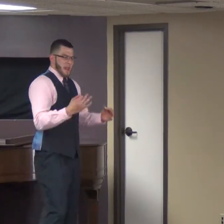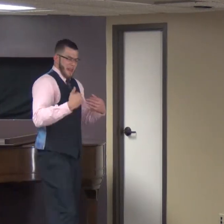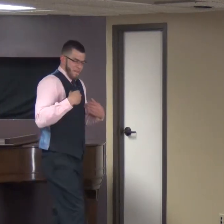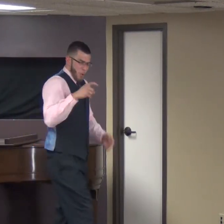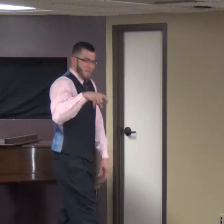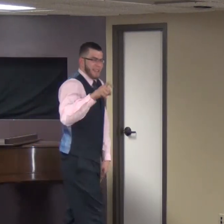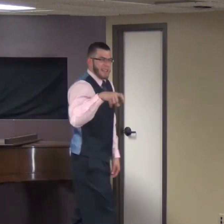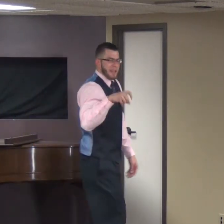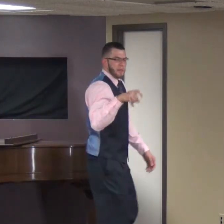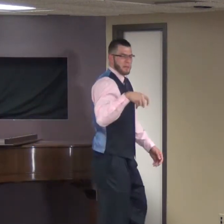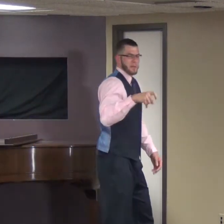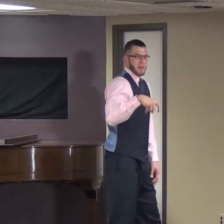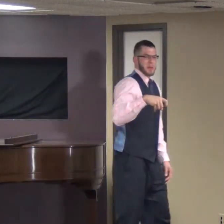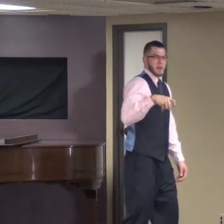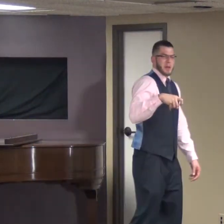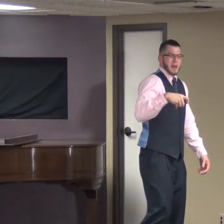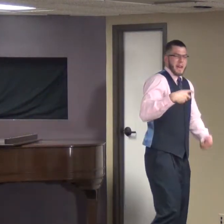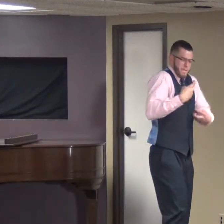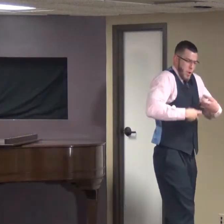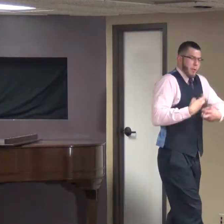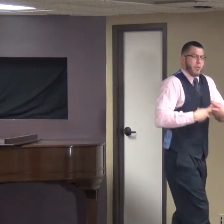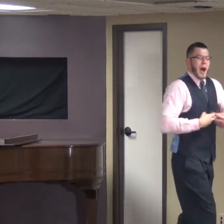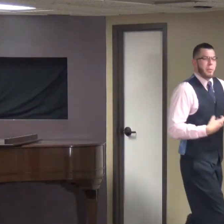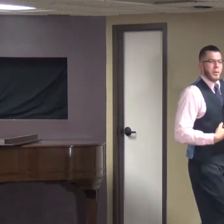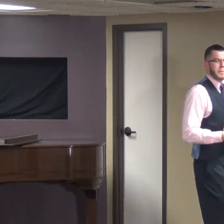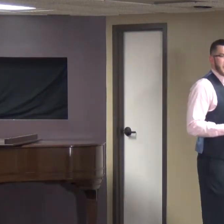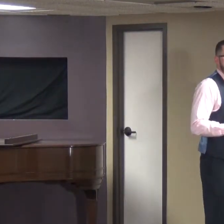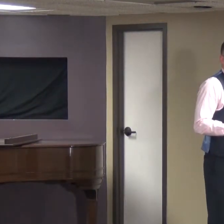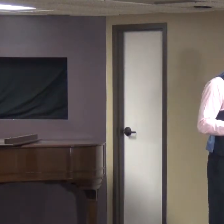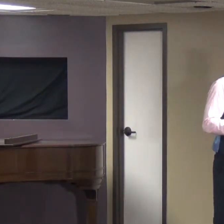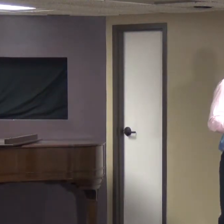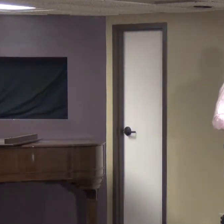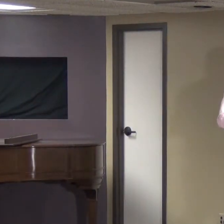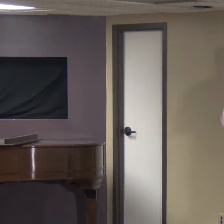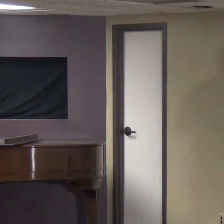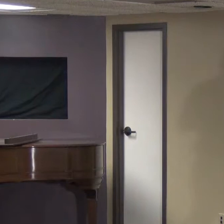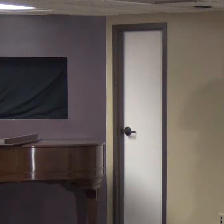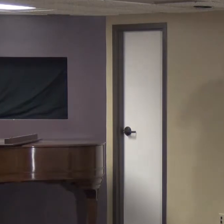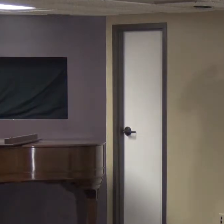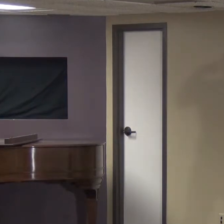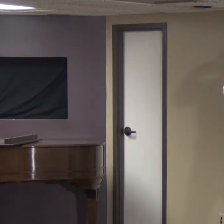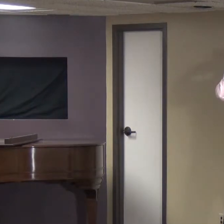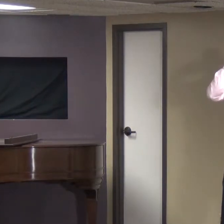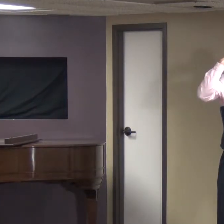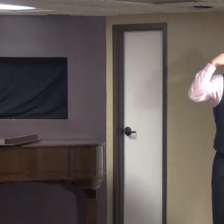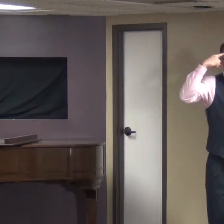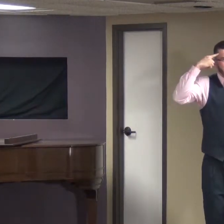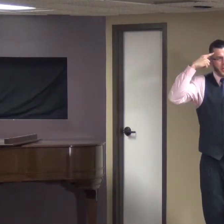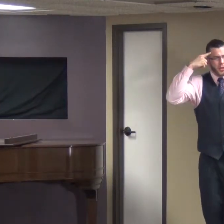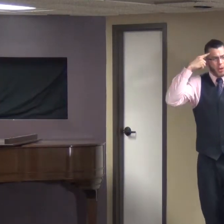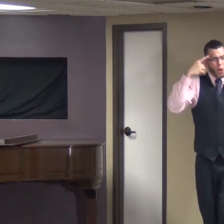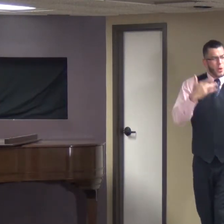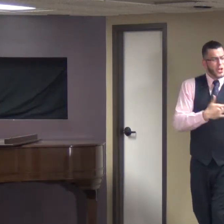If you have a need, if you have a problem, problem with your mind, with your